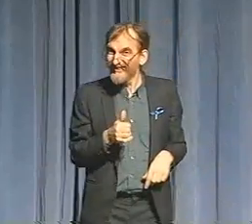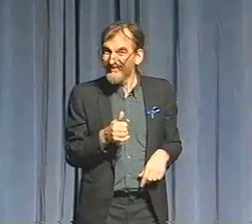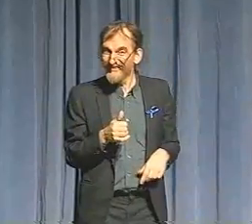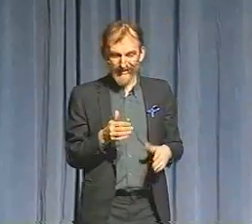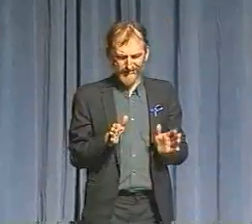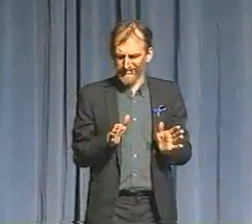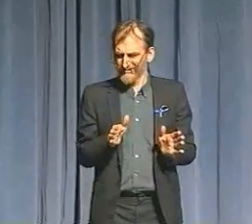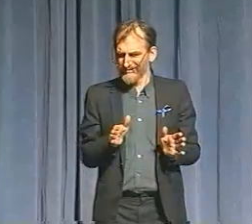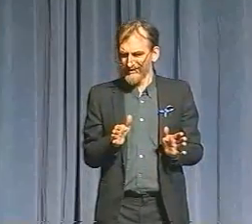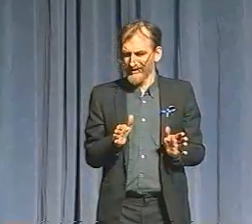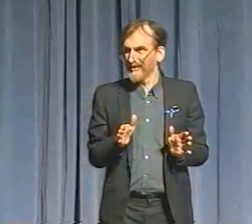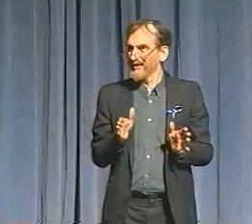England, but